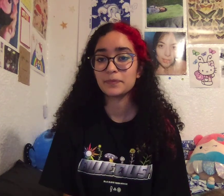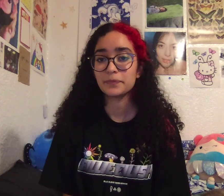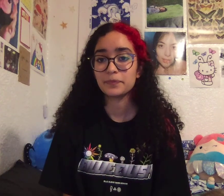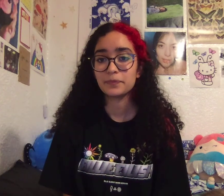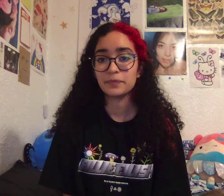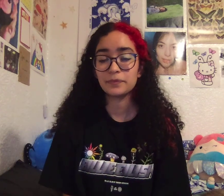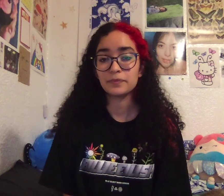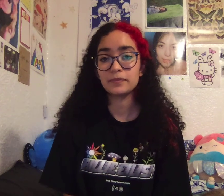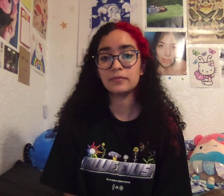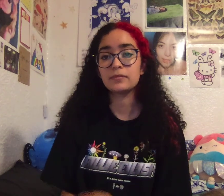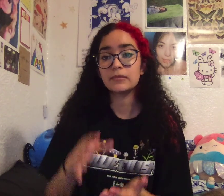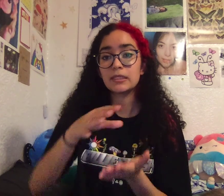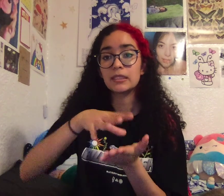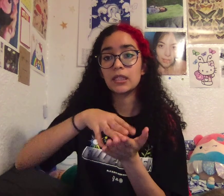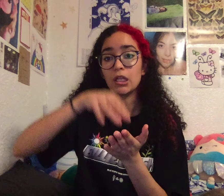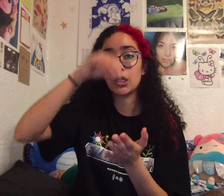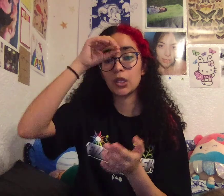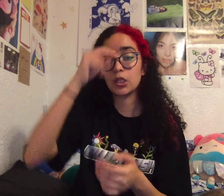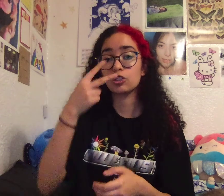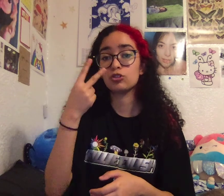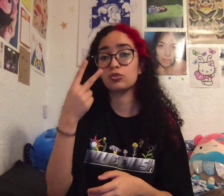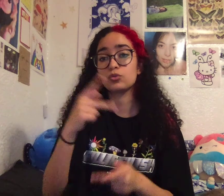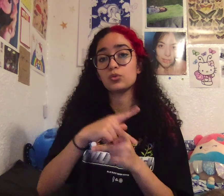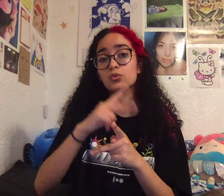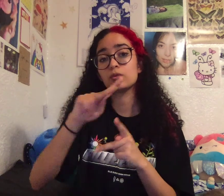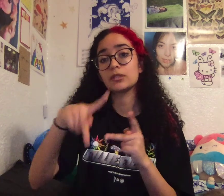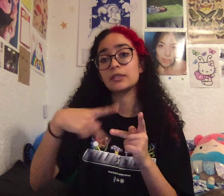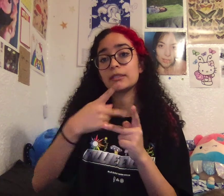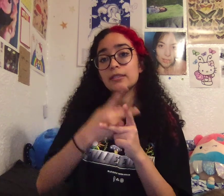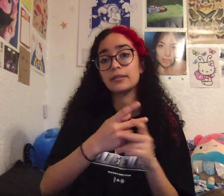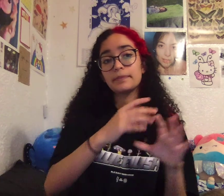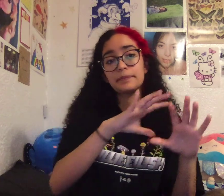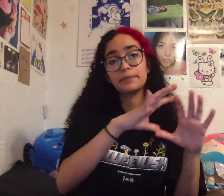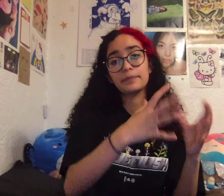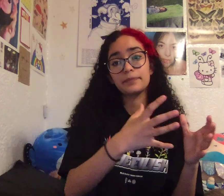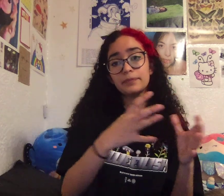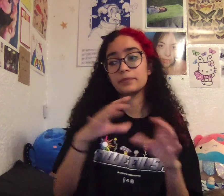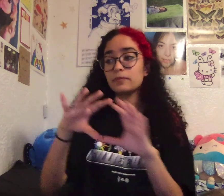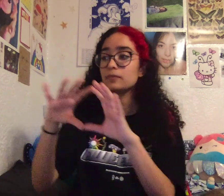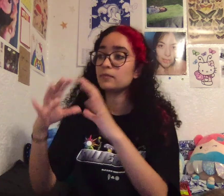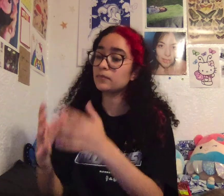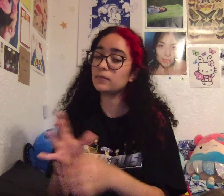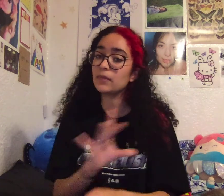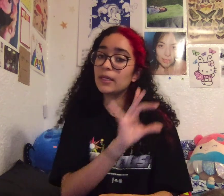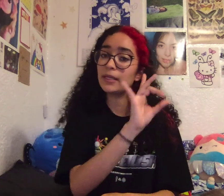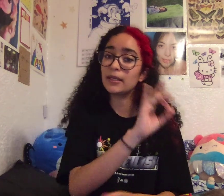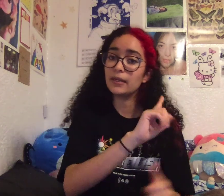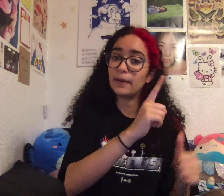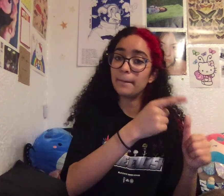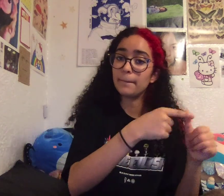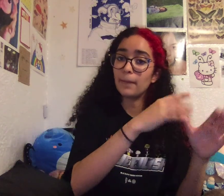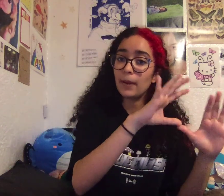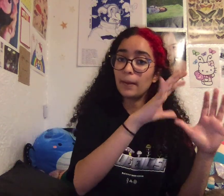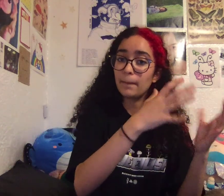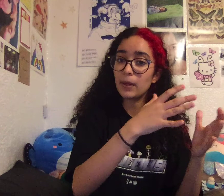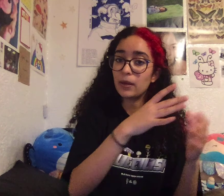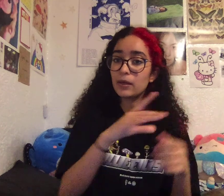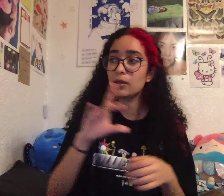We learned there are two types of planets, primary planets, and there are 8 primary planets, and dwarf planets. There are